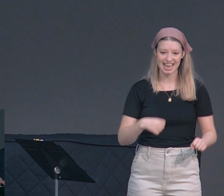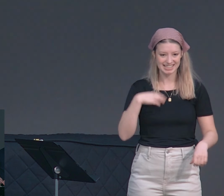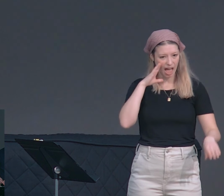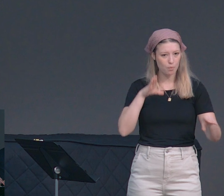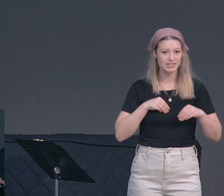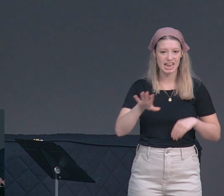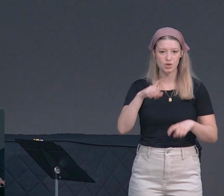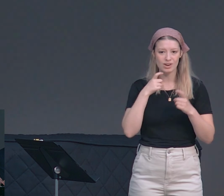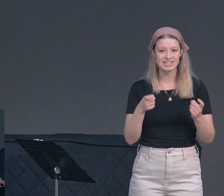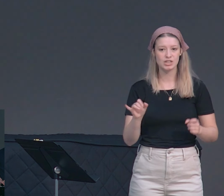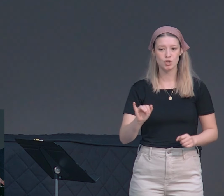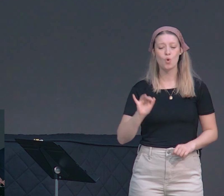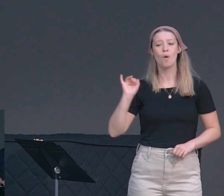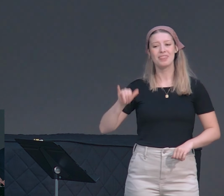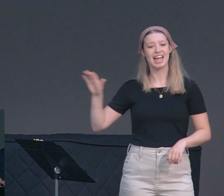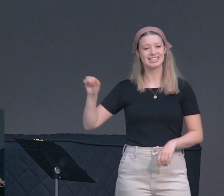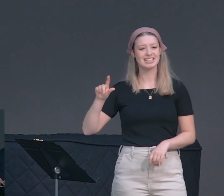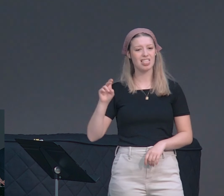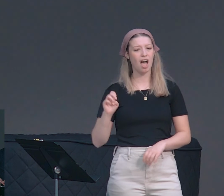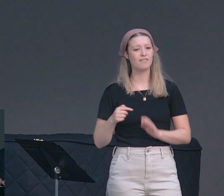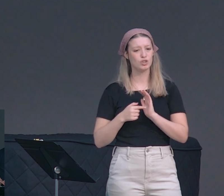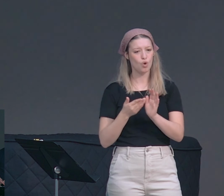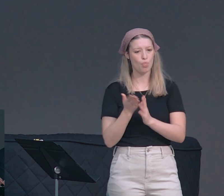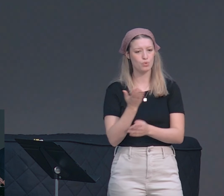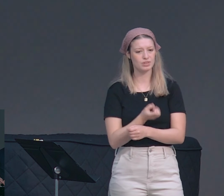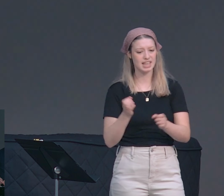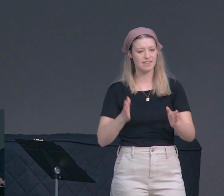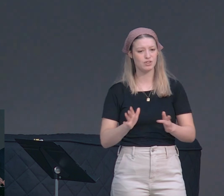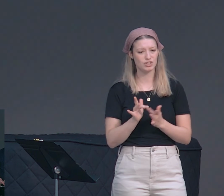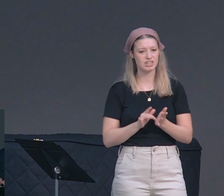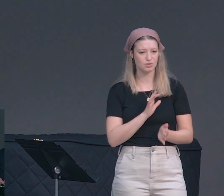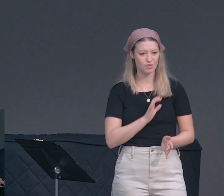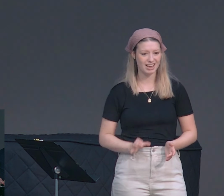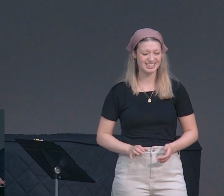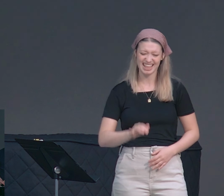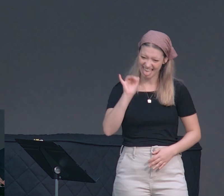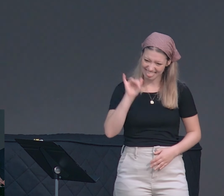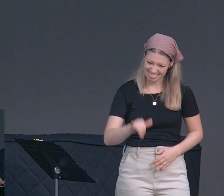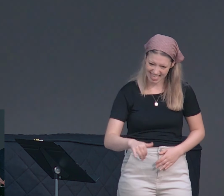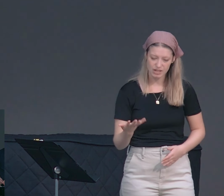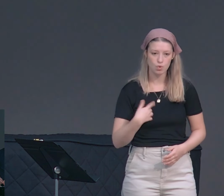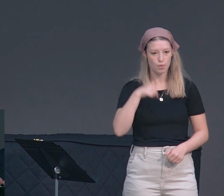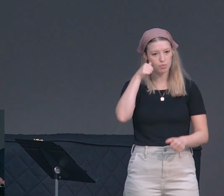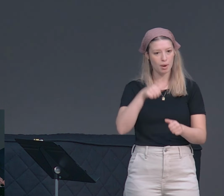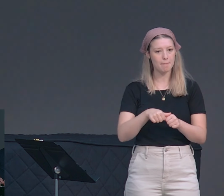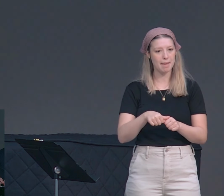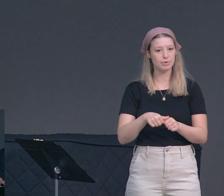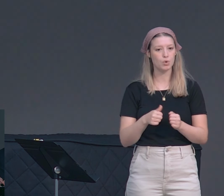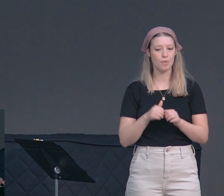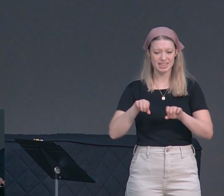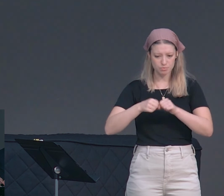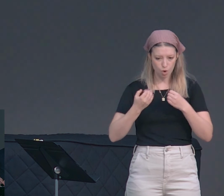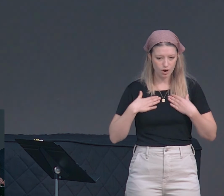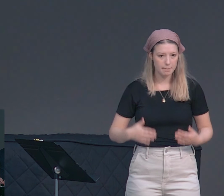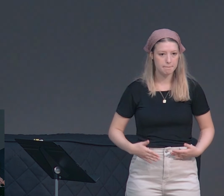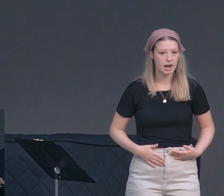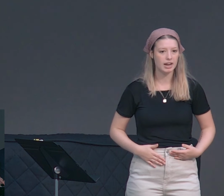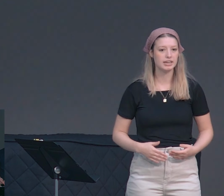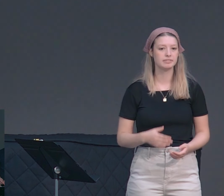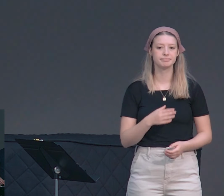and Savior, Jesus Christ. And that's what we remember this morning, with his broken body and his shed blood for